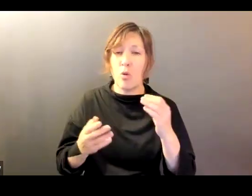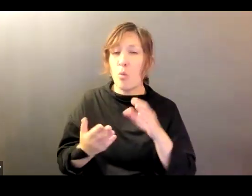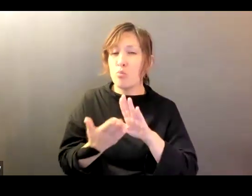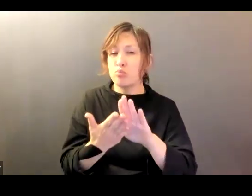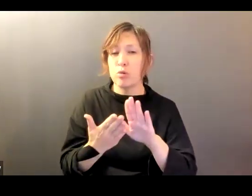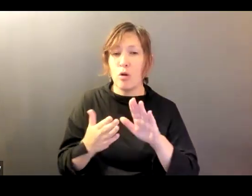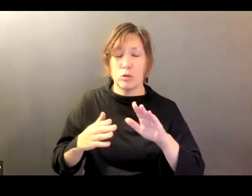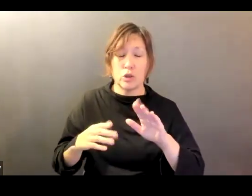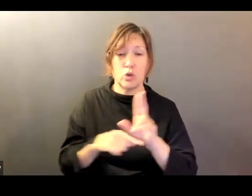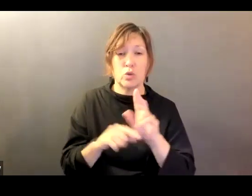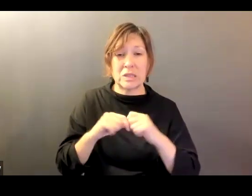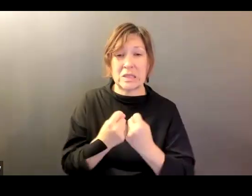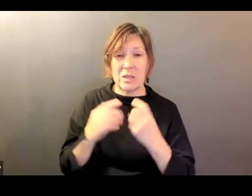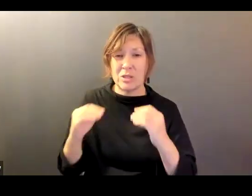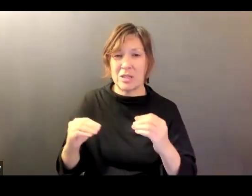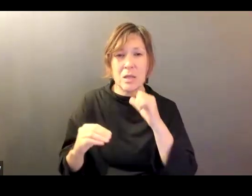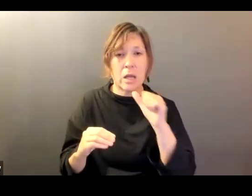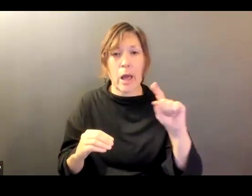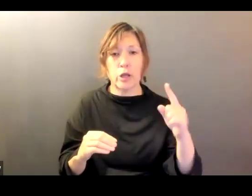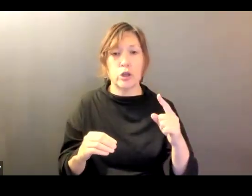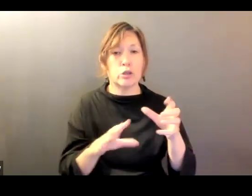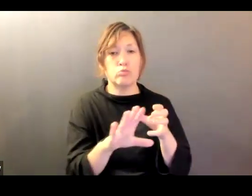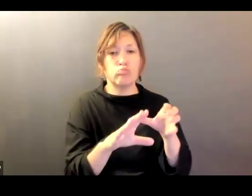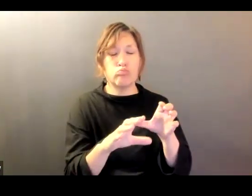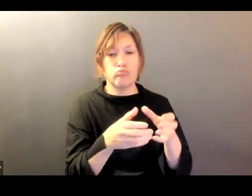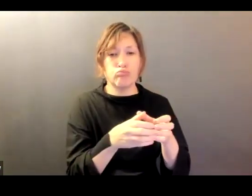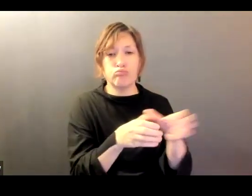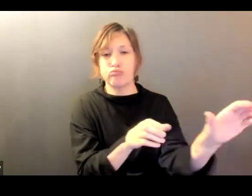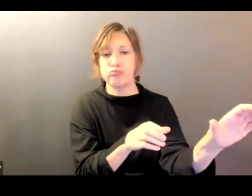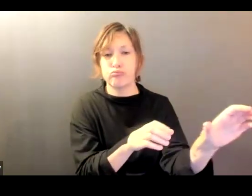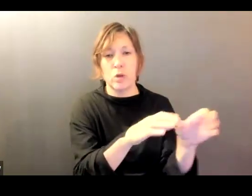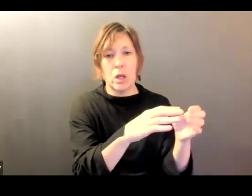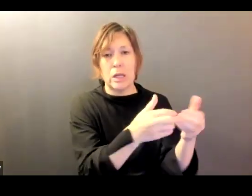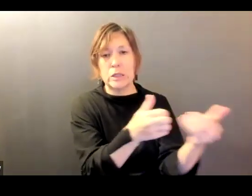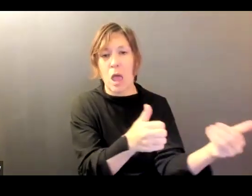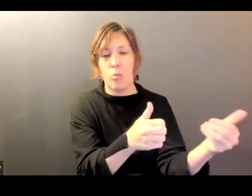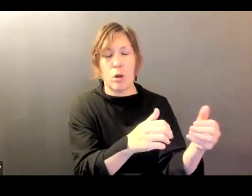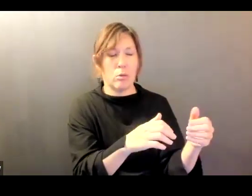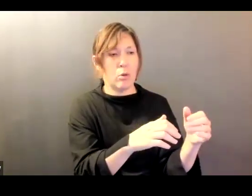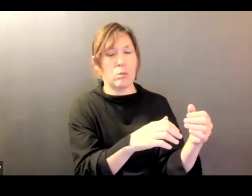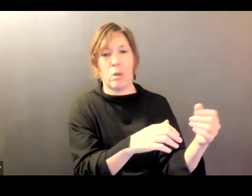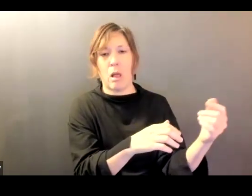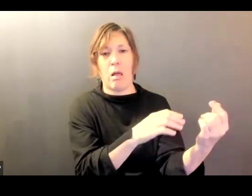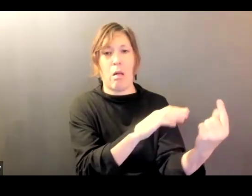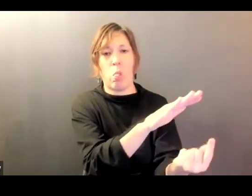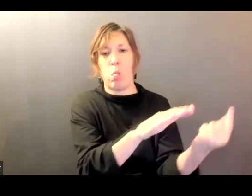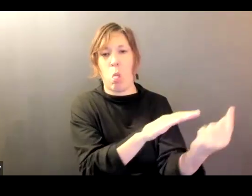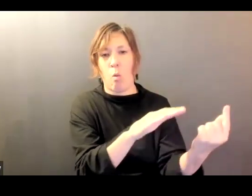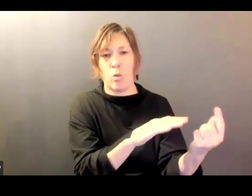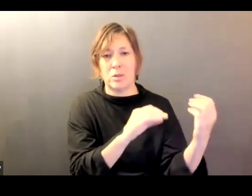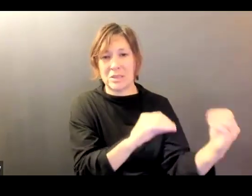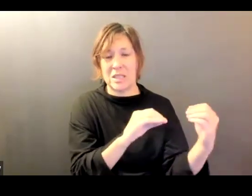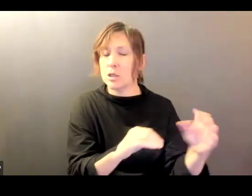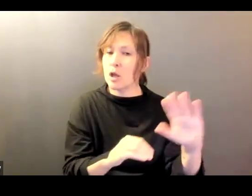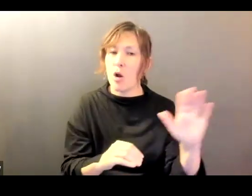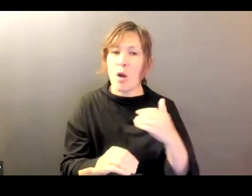in isolation, where we have members of all team, from our speech pathologists, our behavioral health, our special educators, and